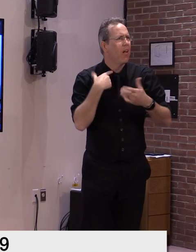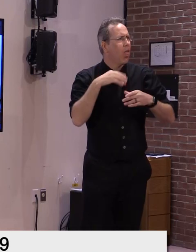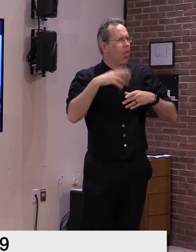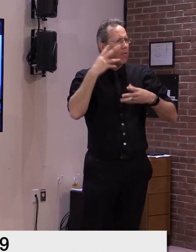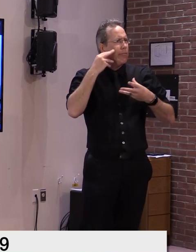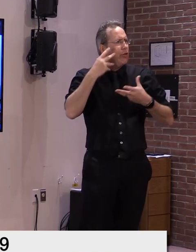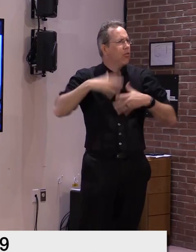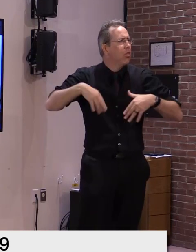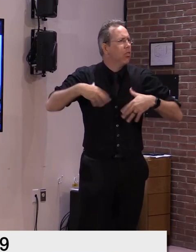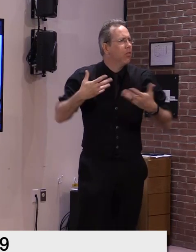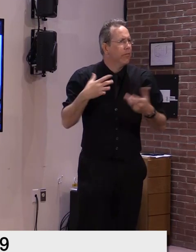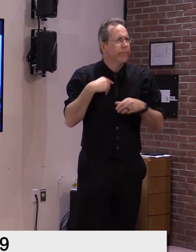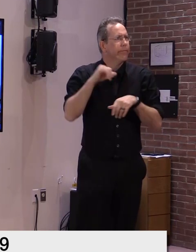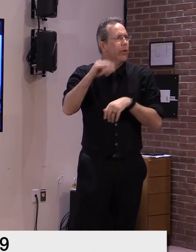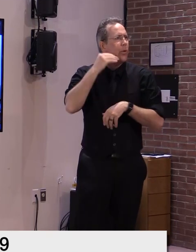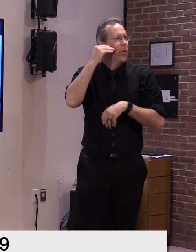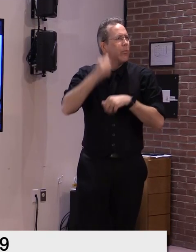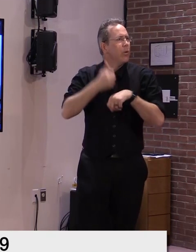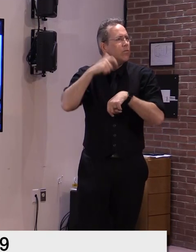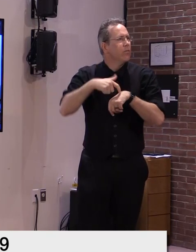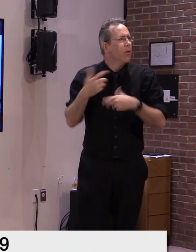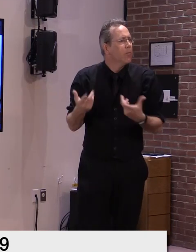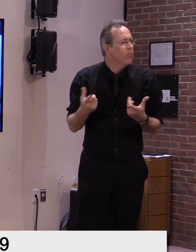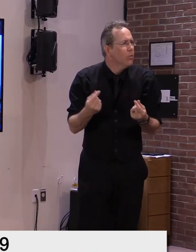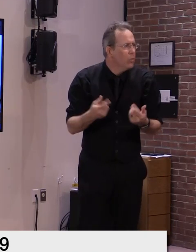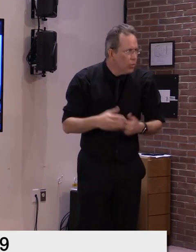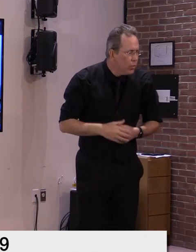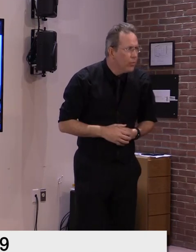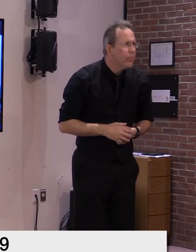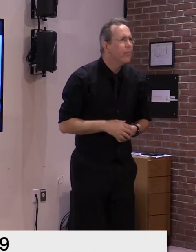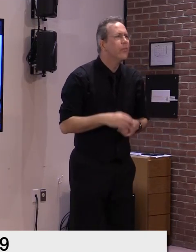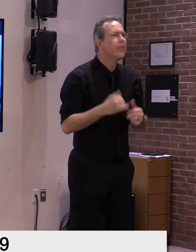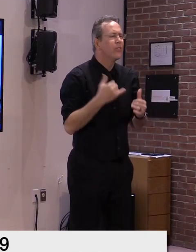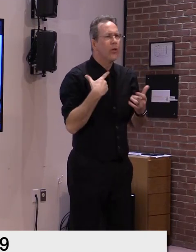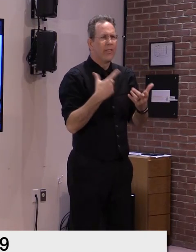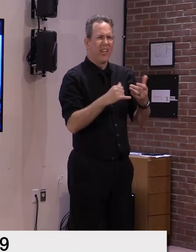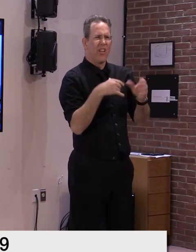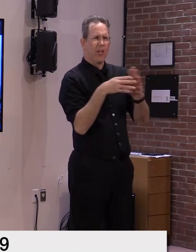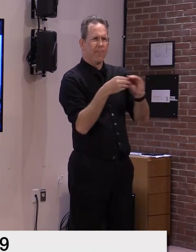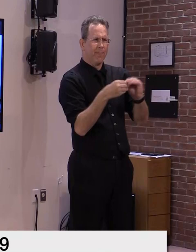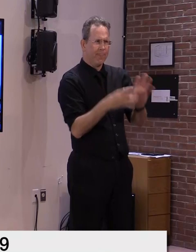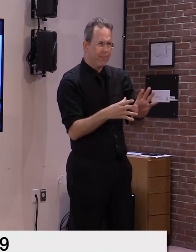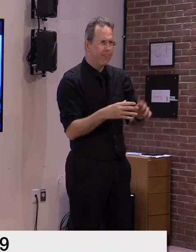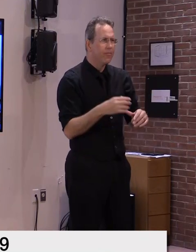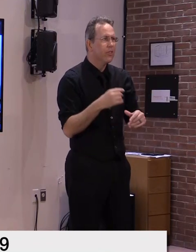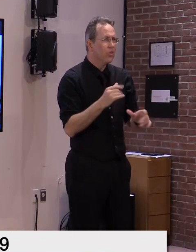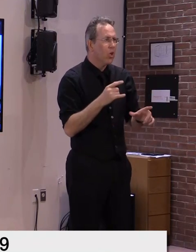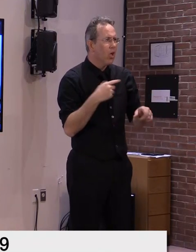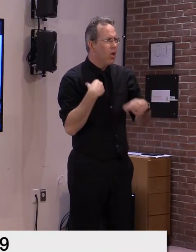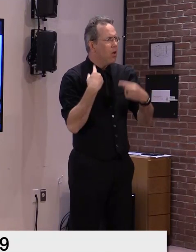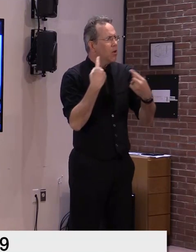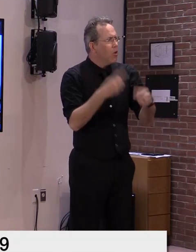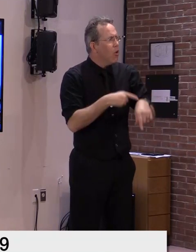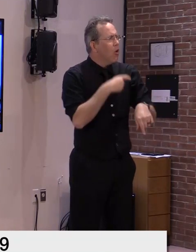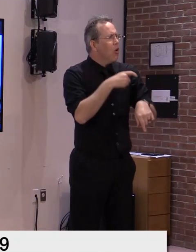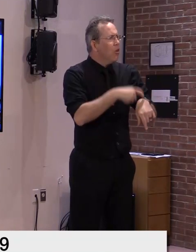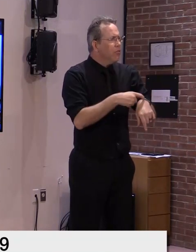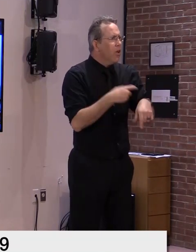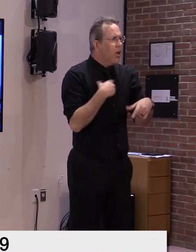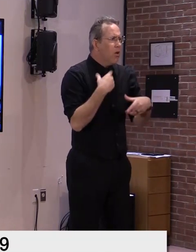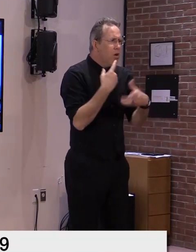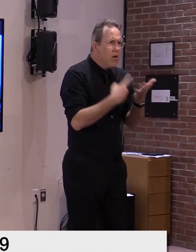And on top of that, we have had a long-standing problem in this country in terms of after-school